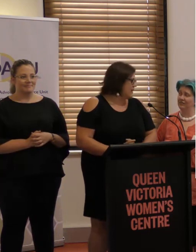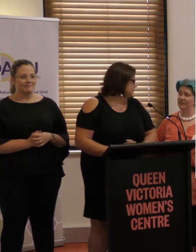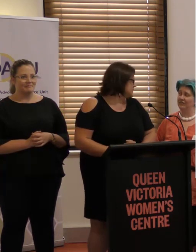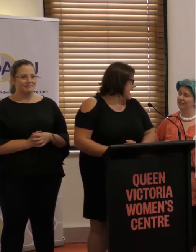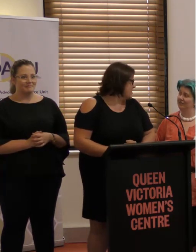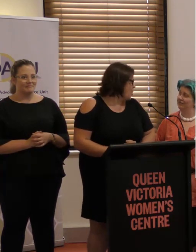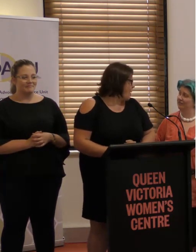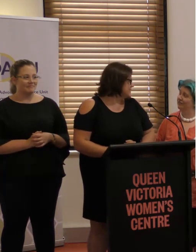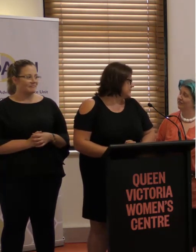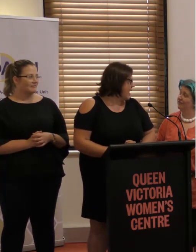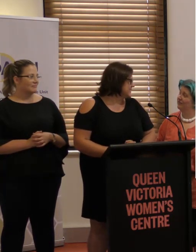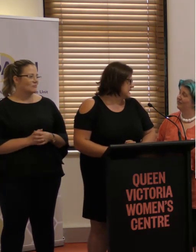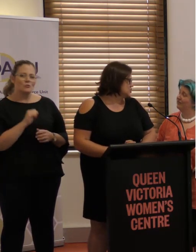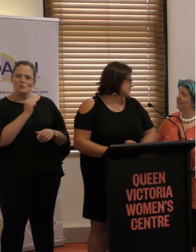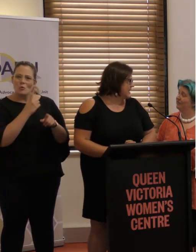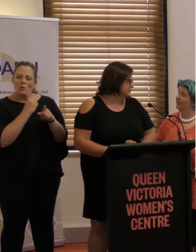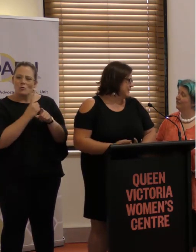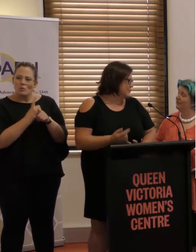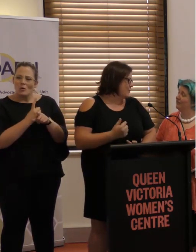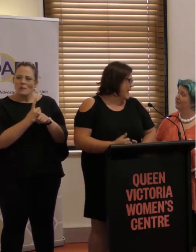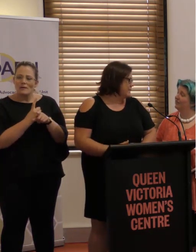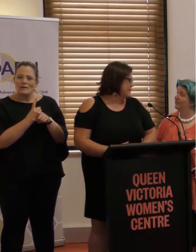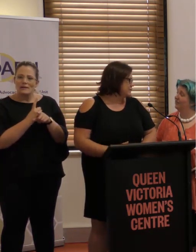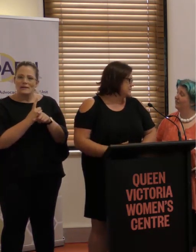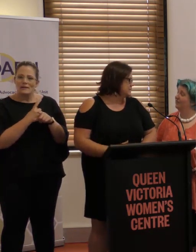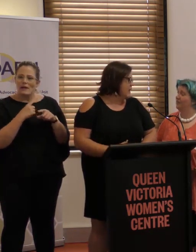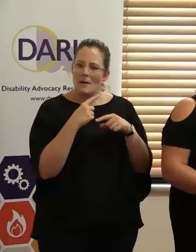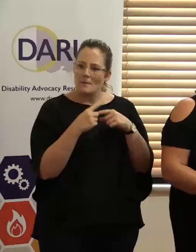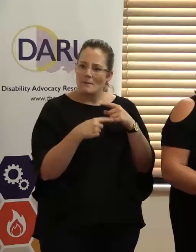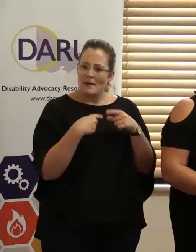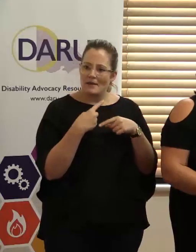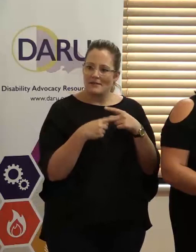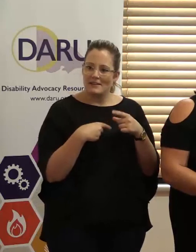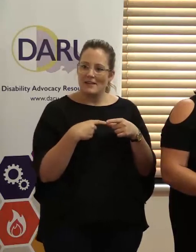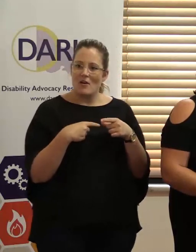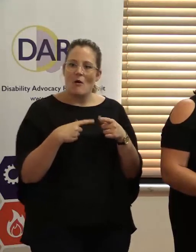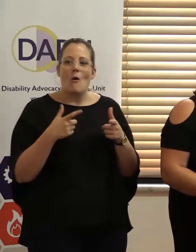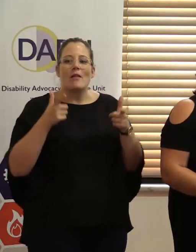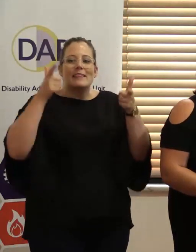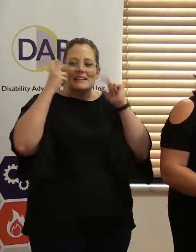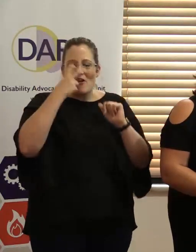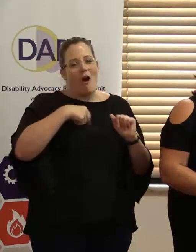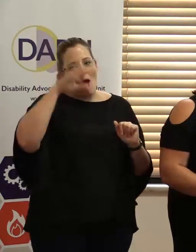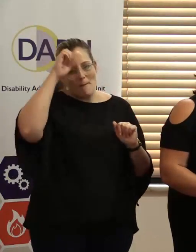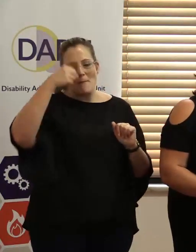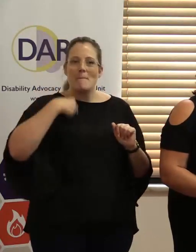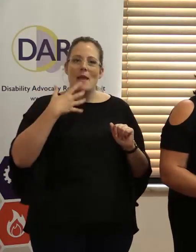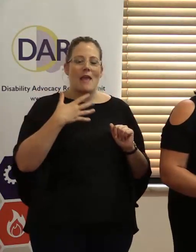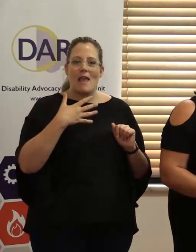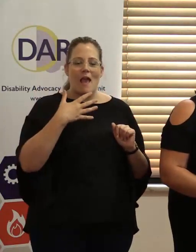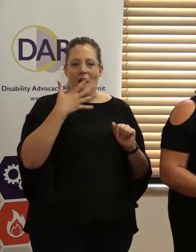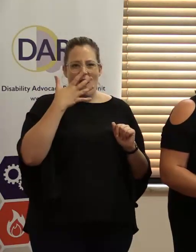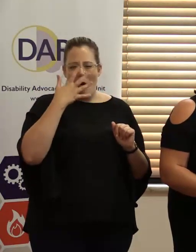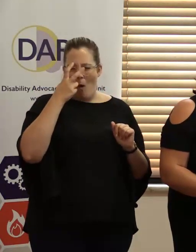I have to say, your comment about the teacher's aide really brought back memories. I remember having a 50-year-old teacher aide with the worst